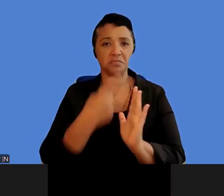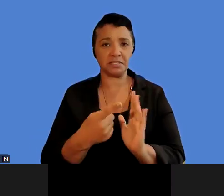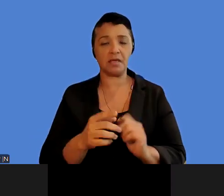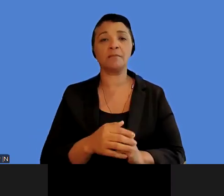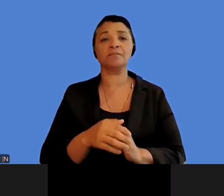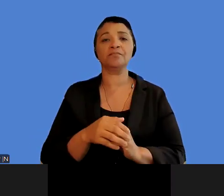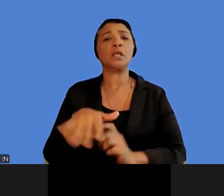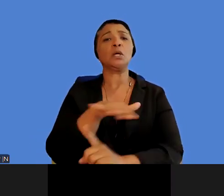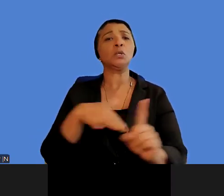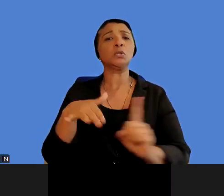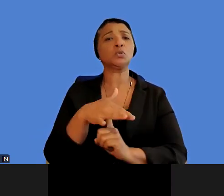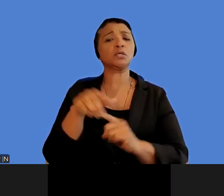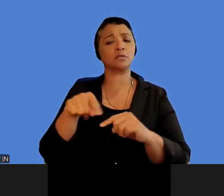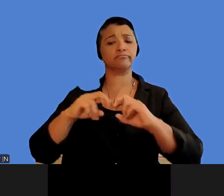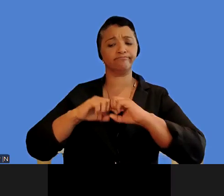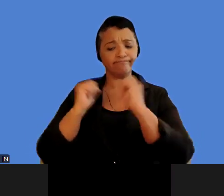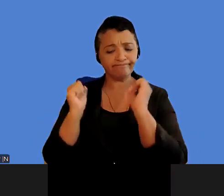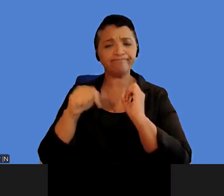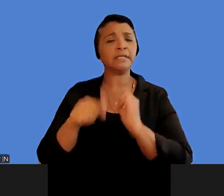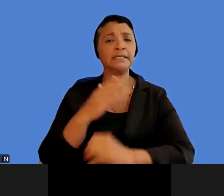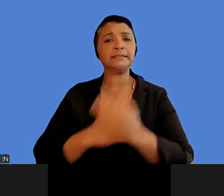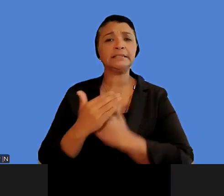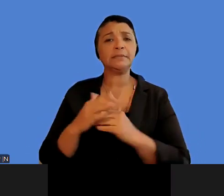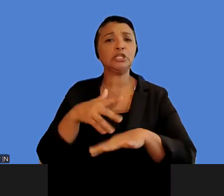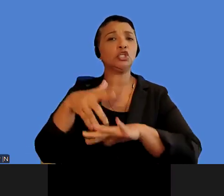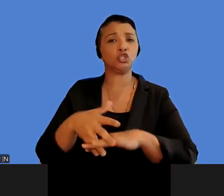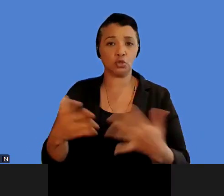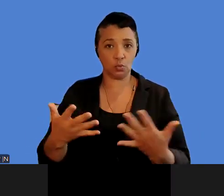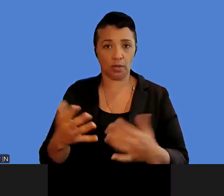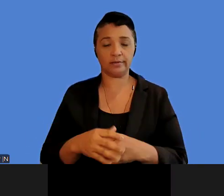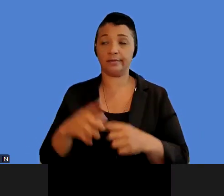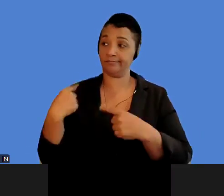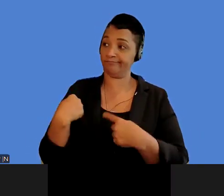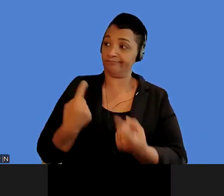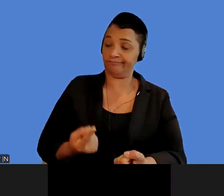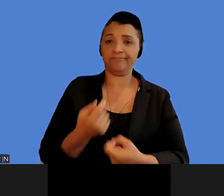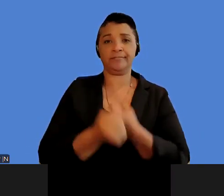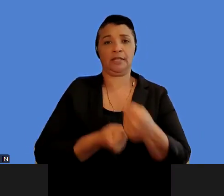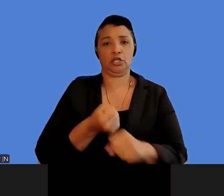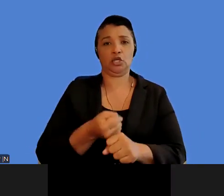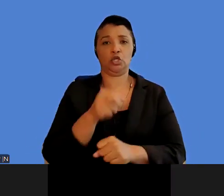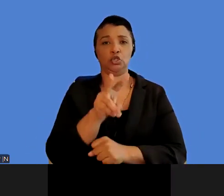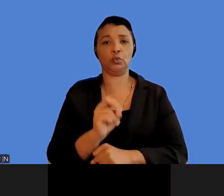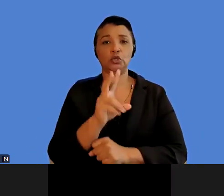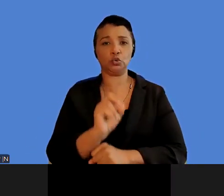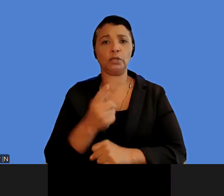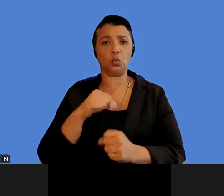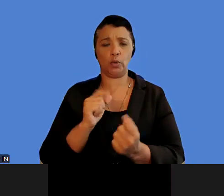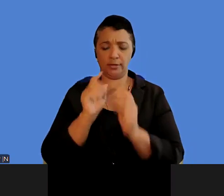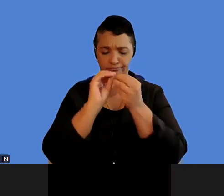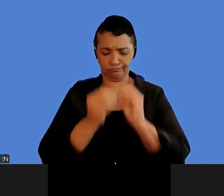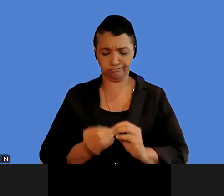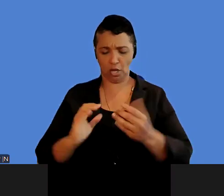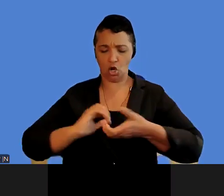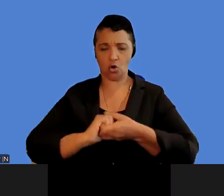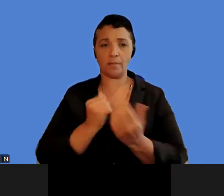of Indigenous people with disabilities. Since 2020, we have collaborated to submit various other reports, including to